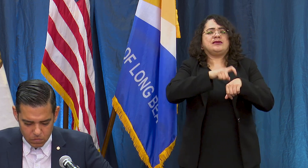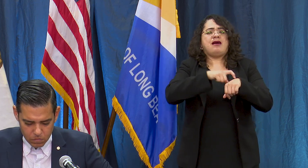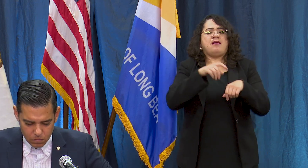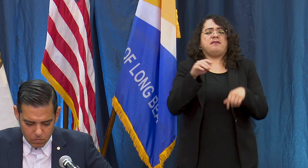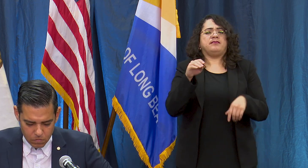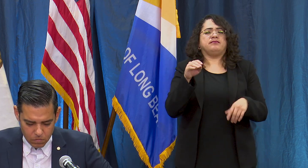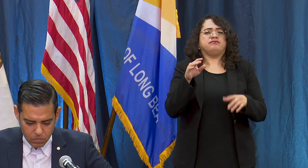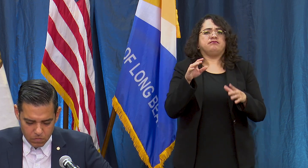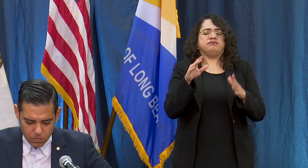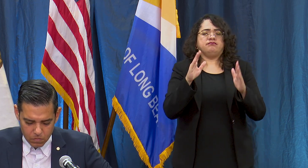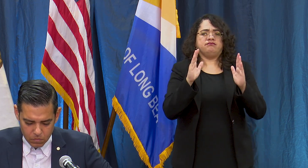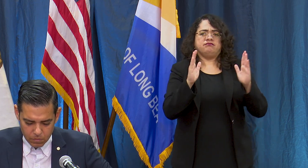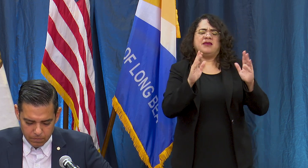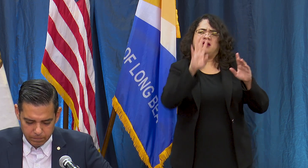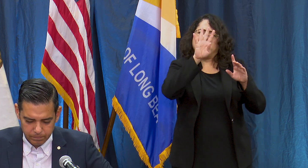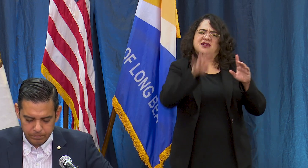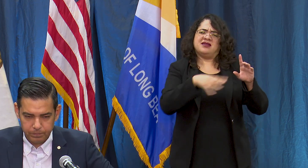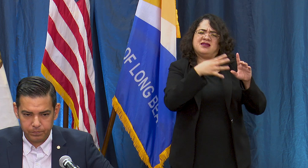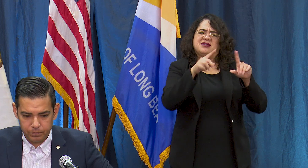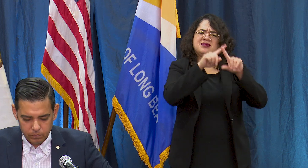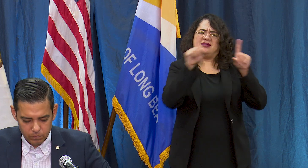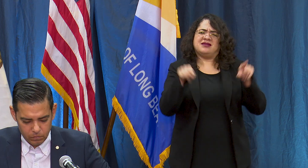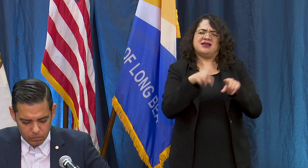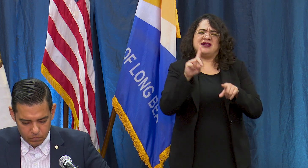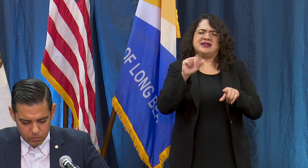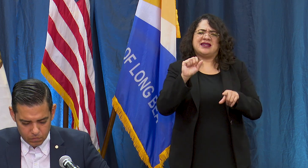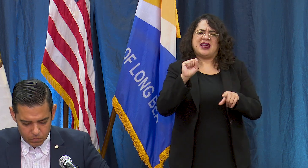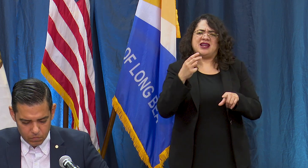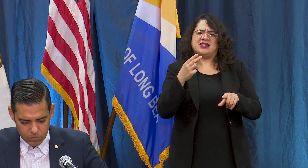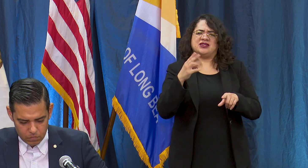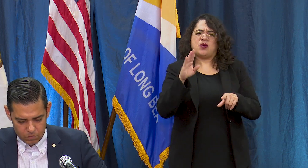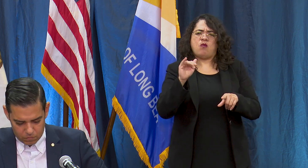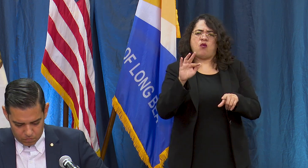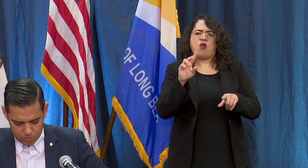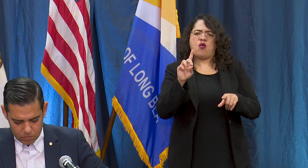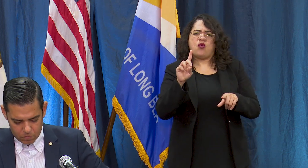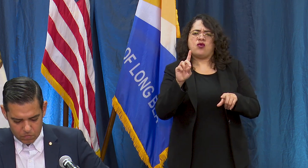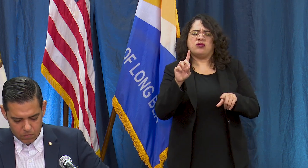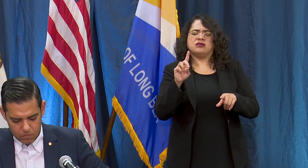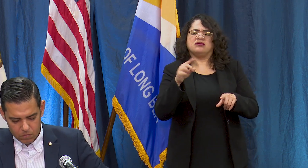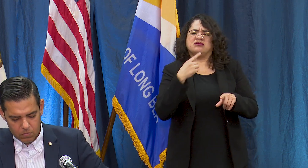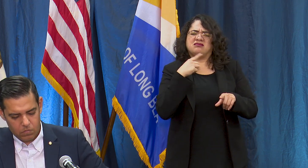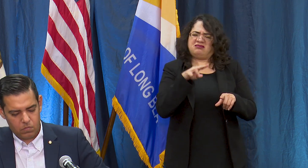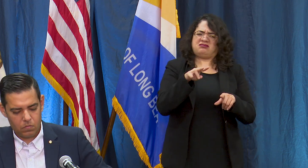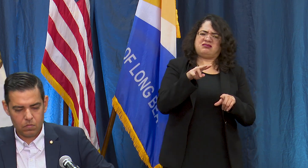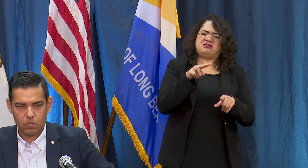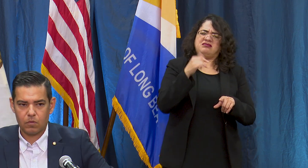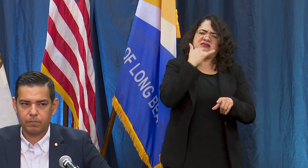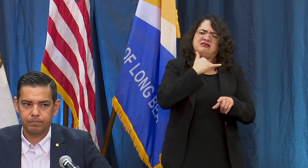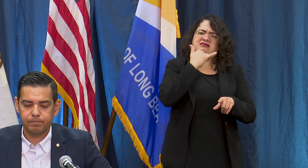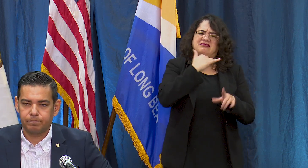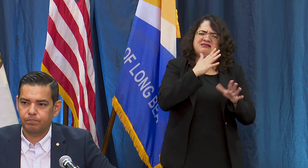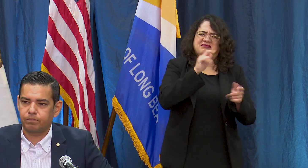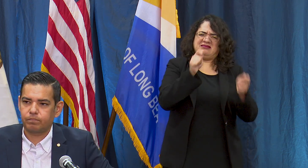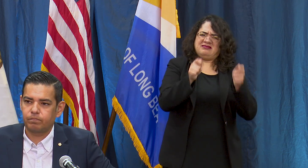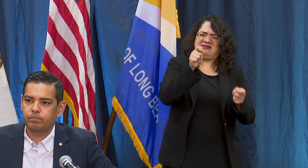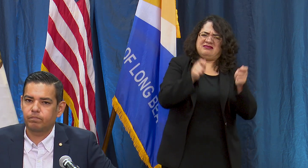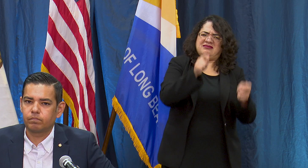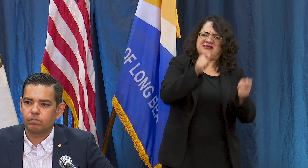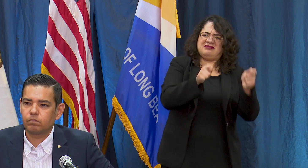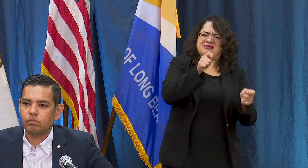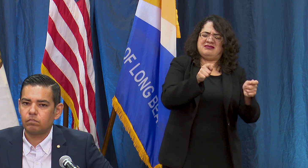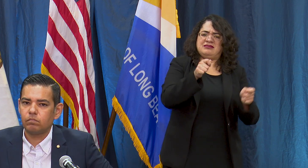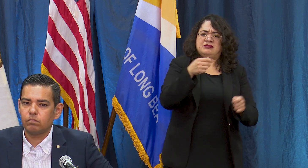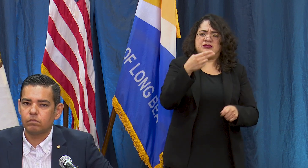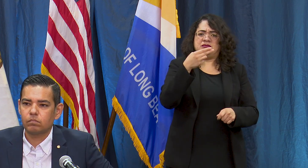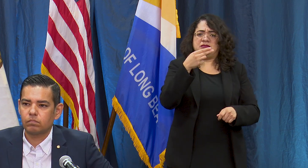city's dashboard, the actual number has been varying a lot from the reported number in the last month. Are the hospitalizations